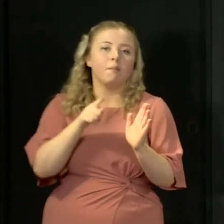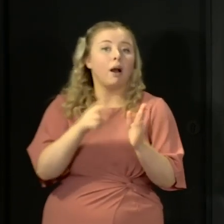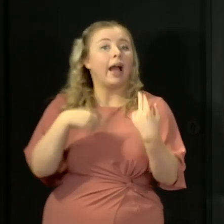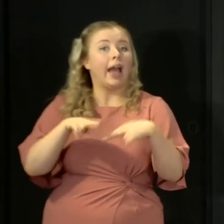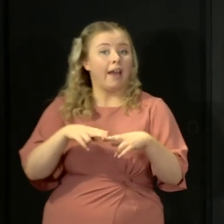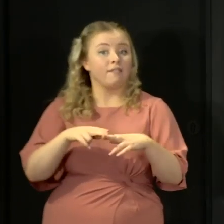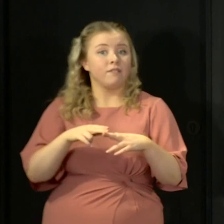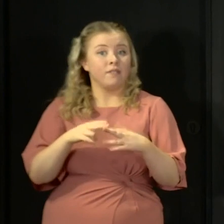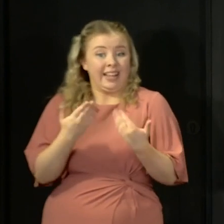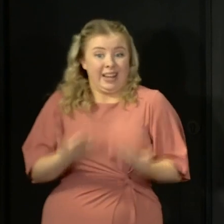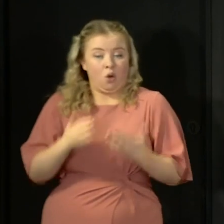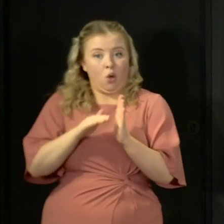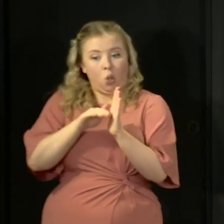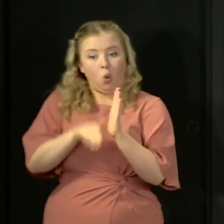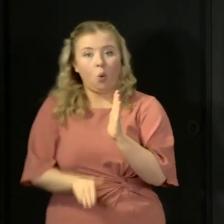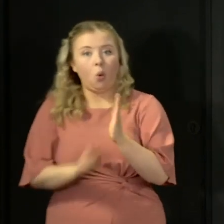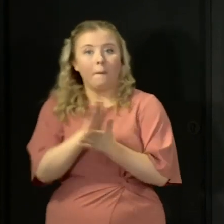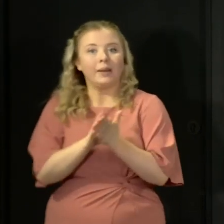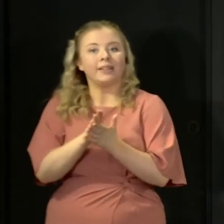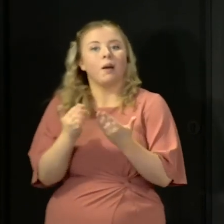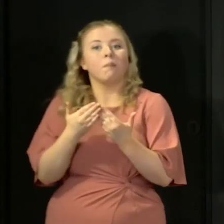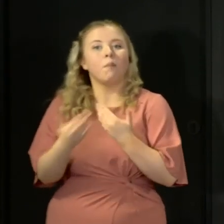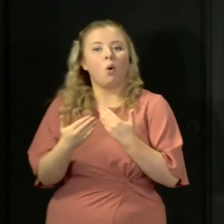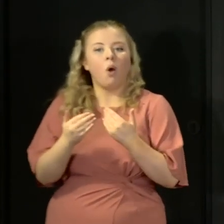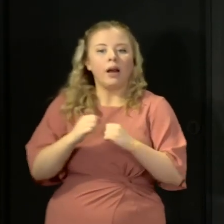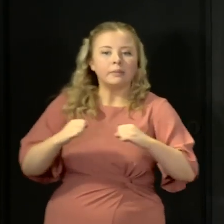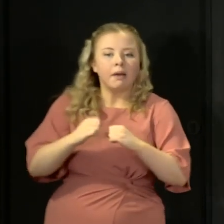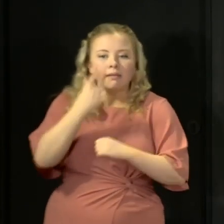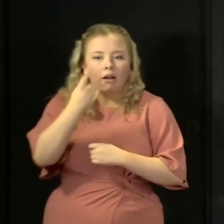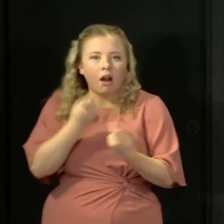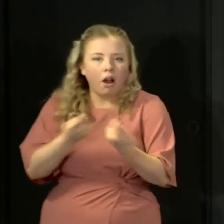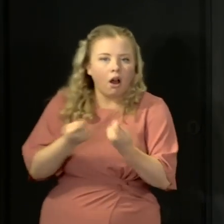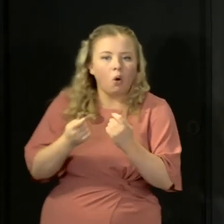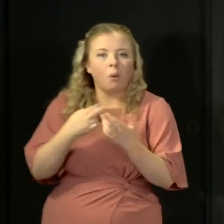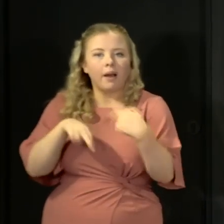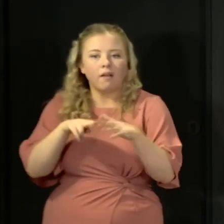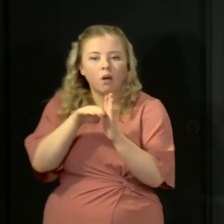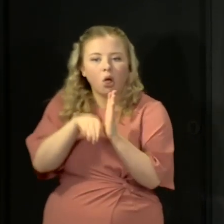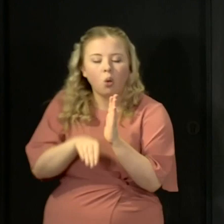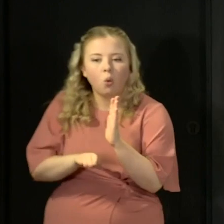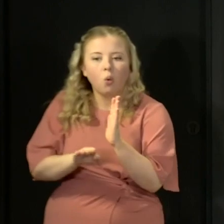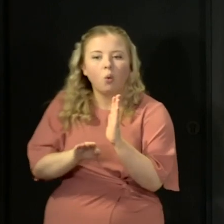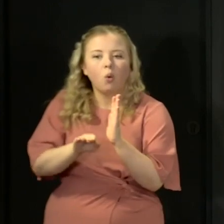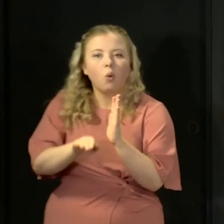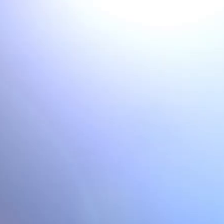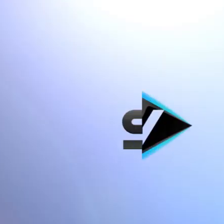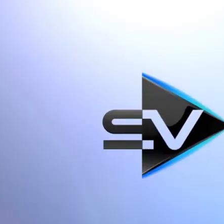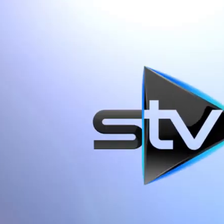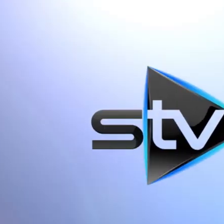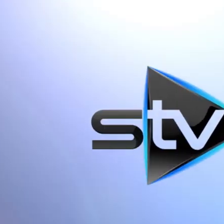more headroom to cope with that and be able to avoid outcomes like the one I've just highlighted.